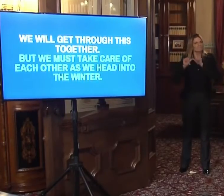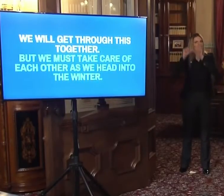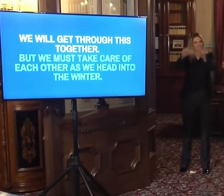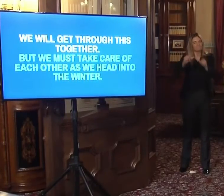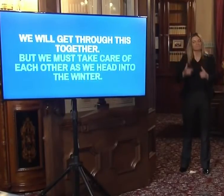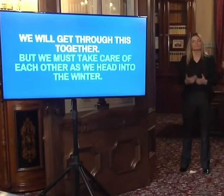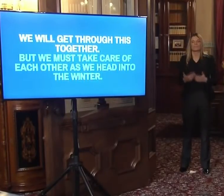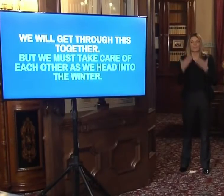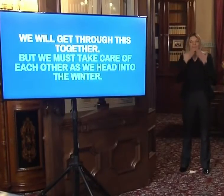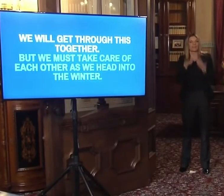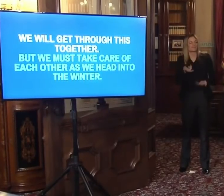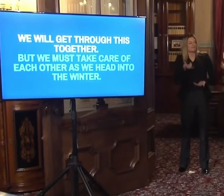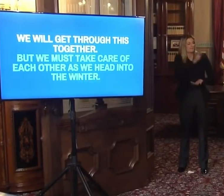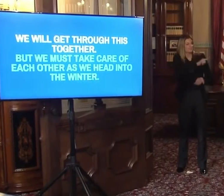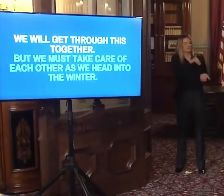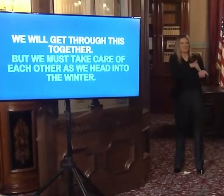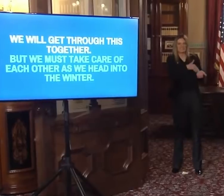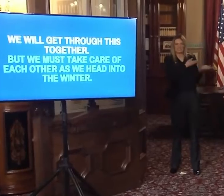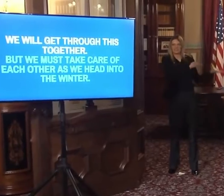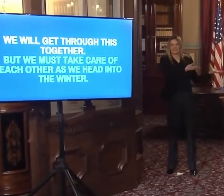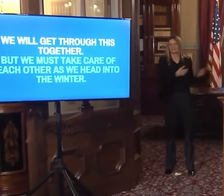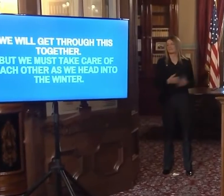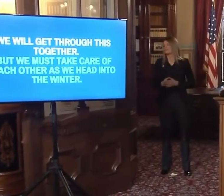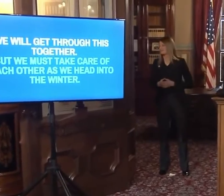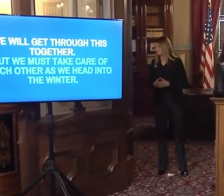you, and I will hand it over to Dr. Joneigh Khaldun.